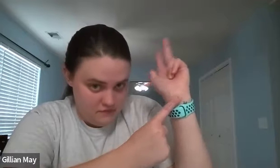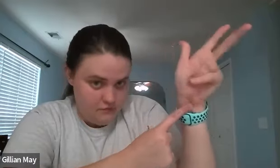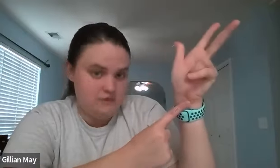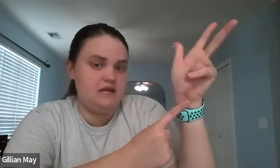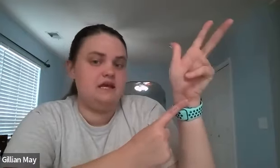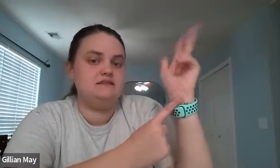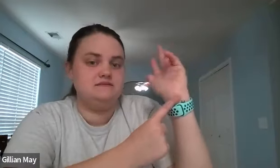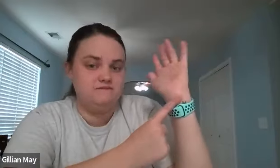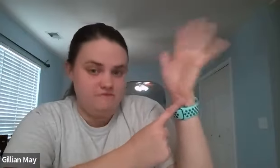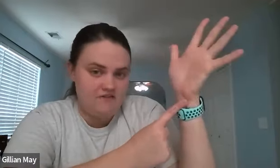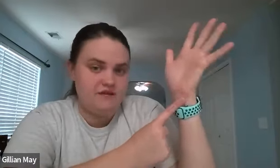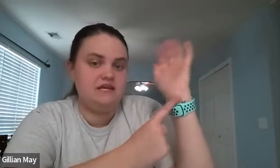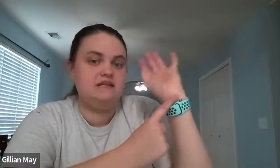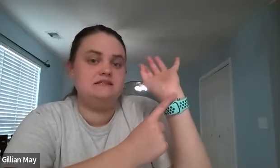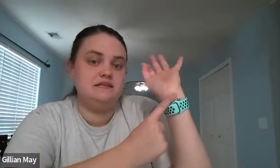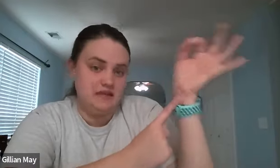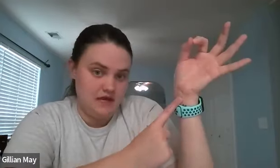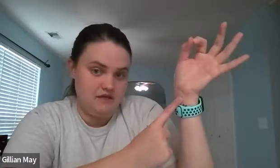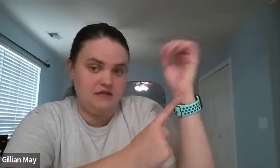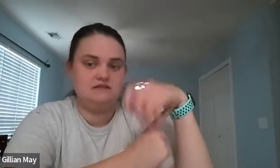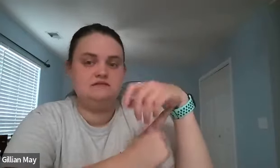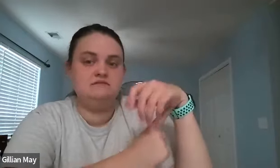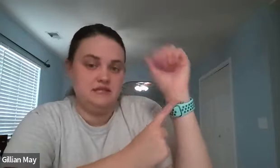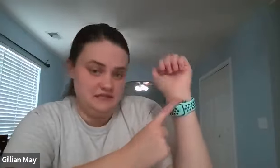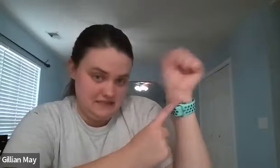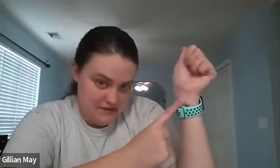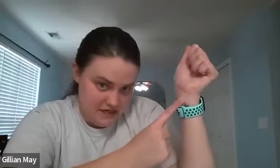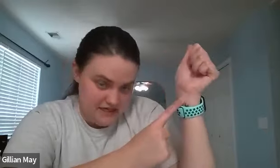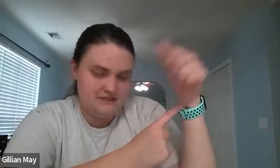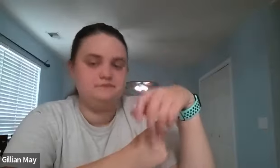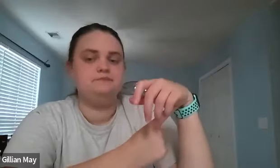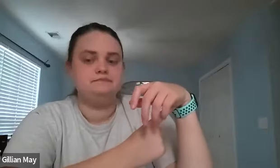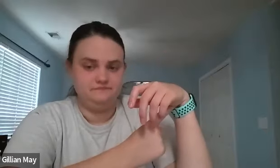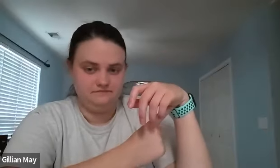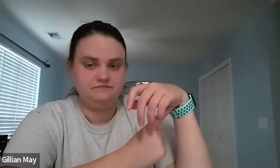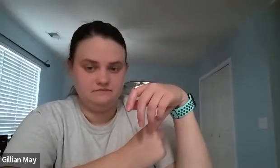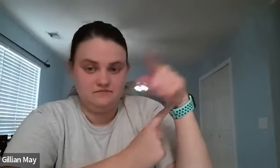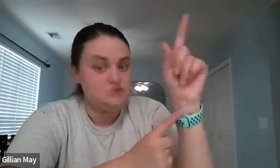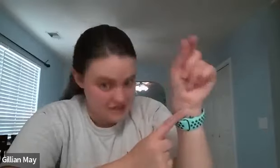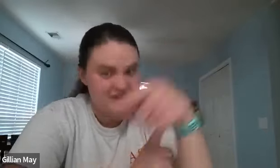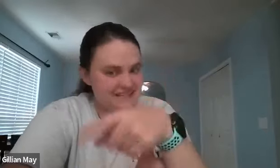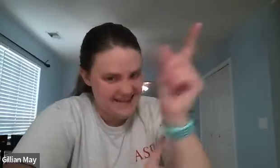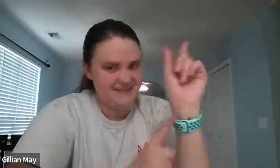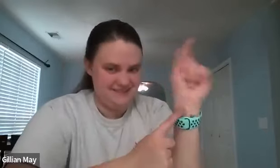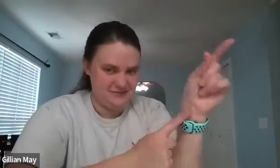3 minutes, 5 minutes, 9 minutes, 10 minutes, 20 minutes. Yeah, 20